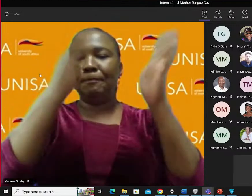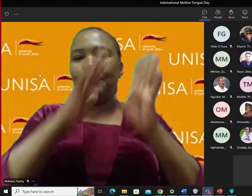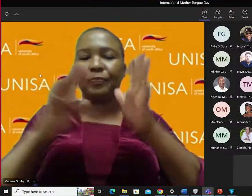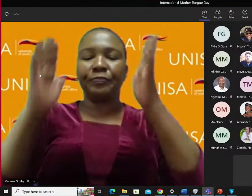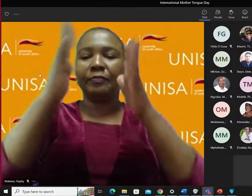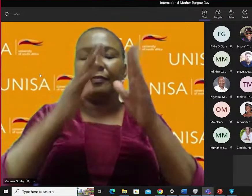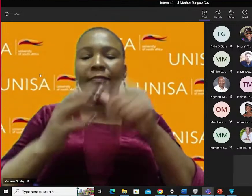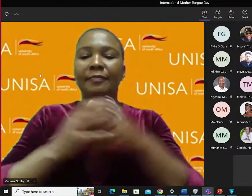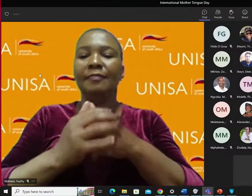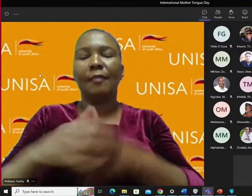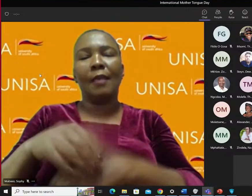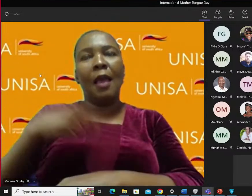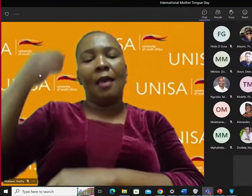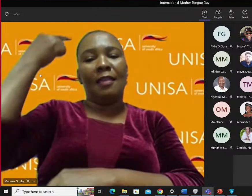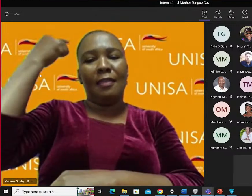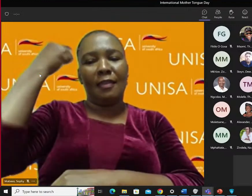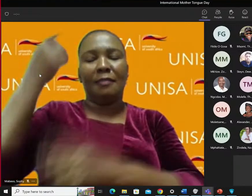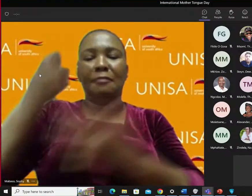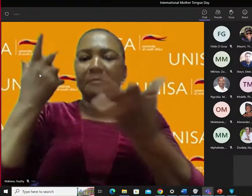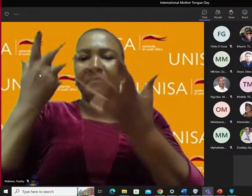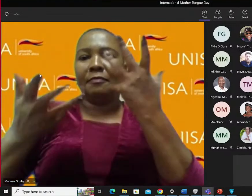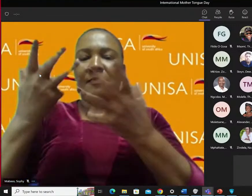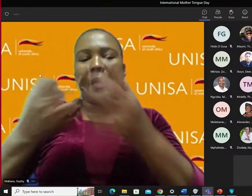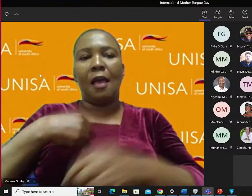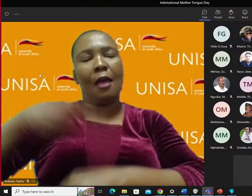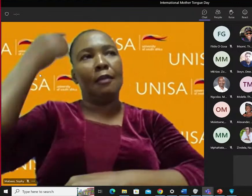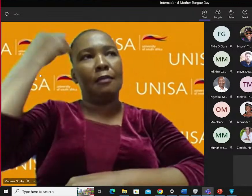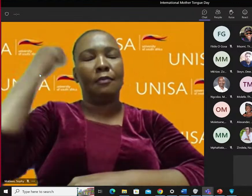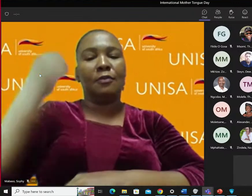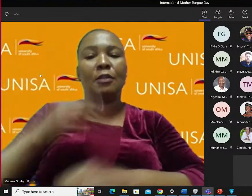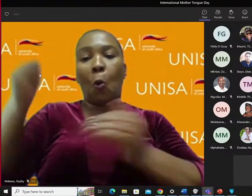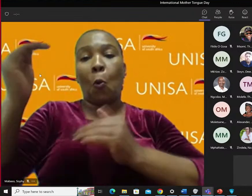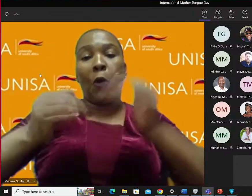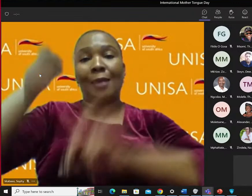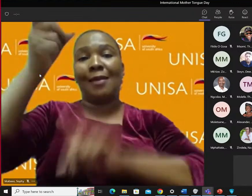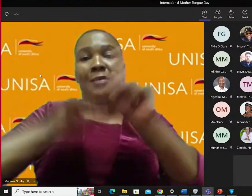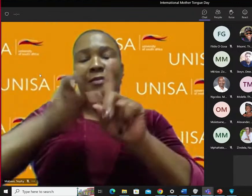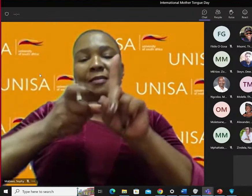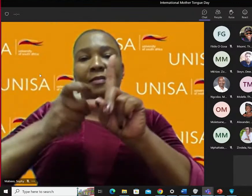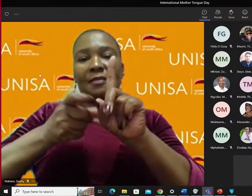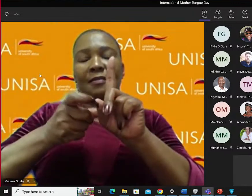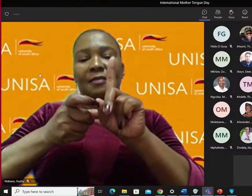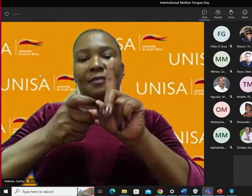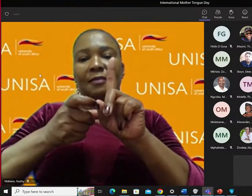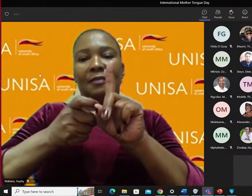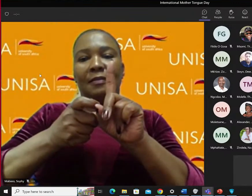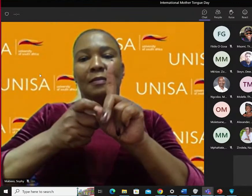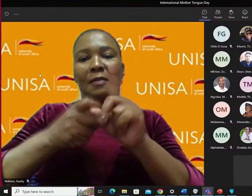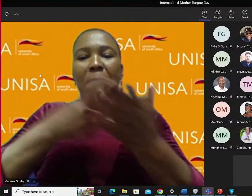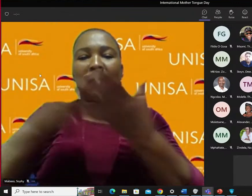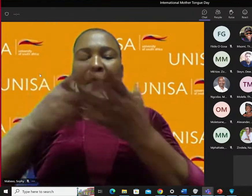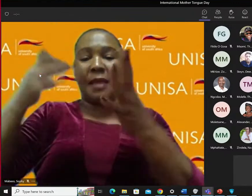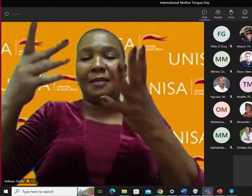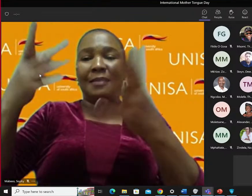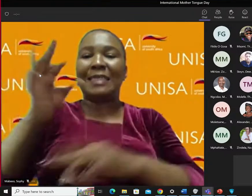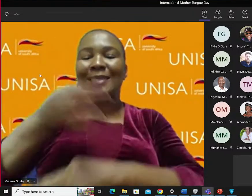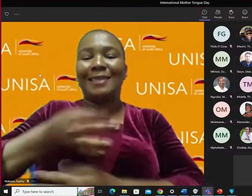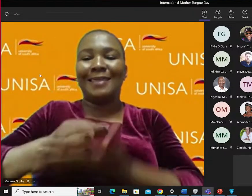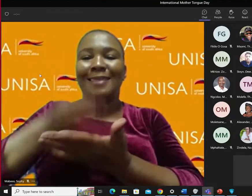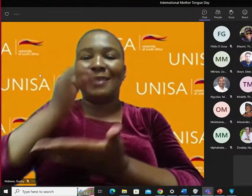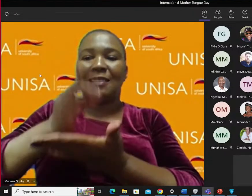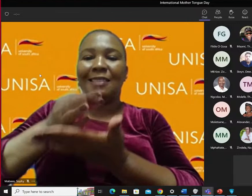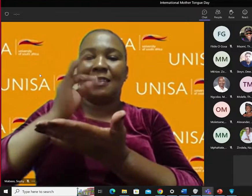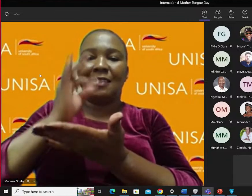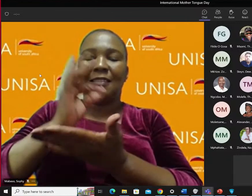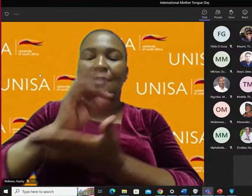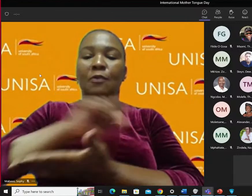I think maybe I thought the organizer prepared tea so that